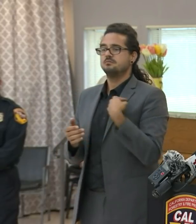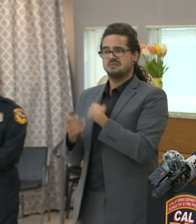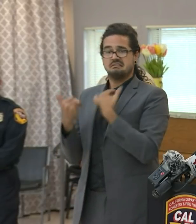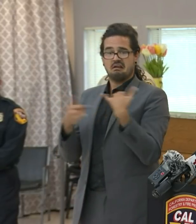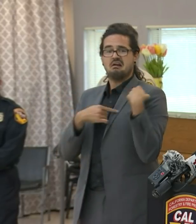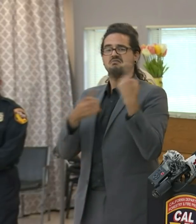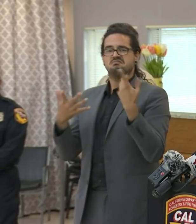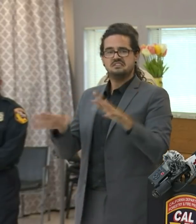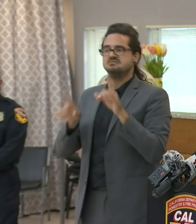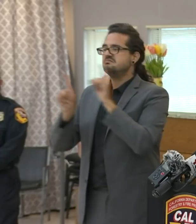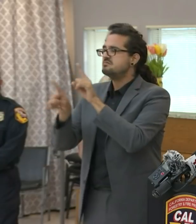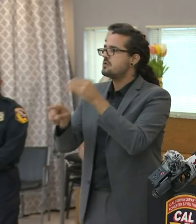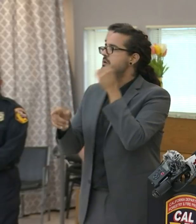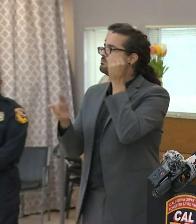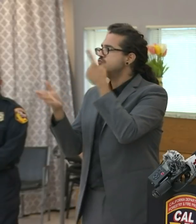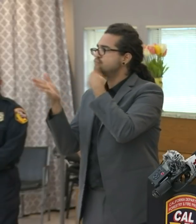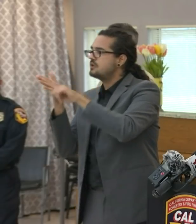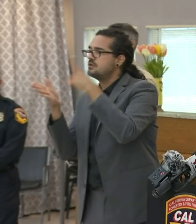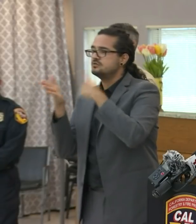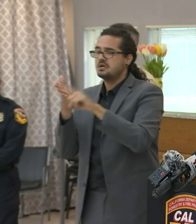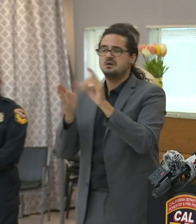no issues.